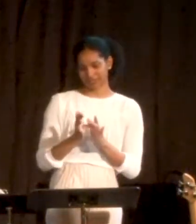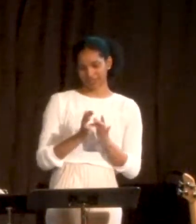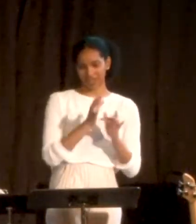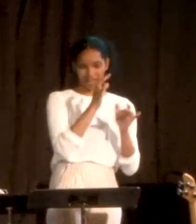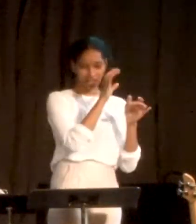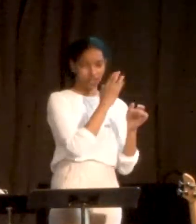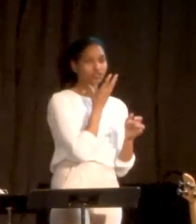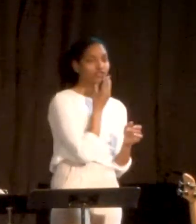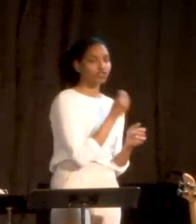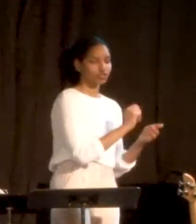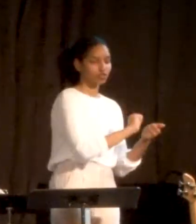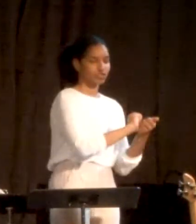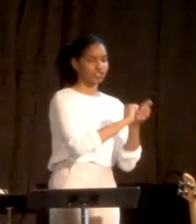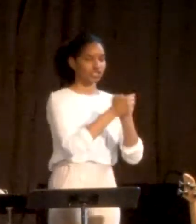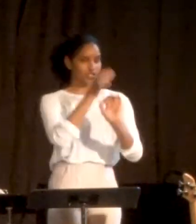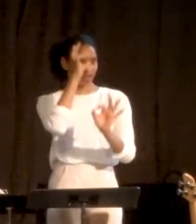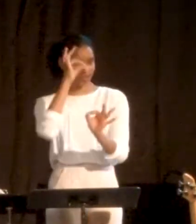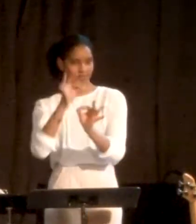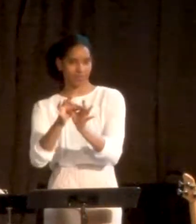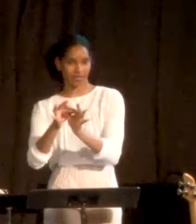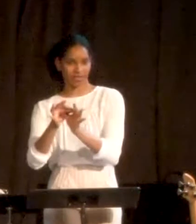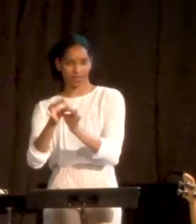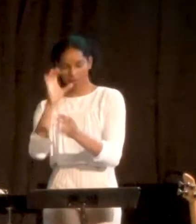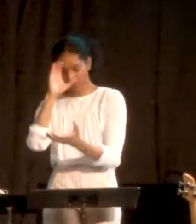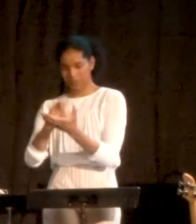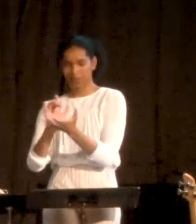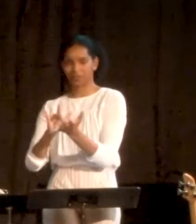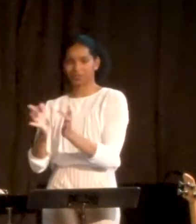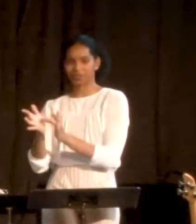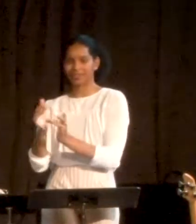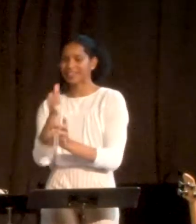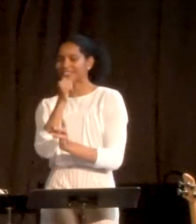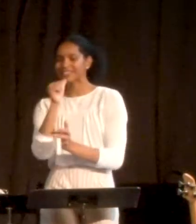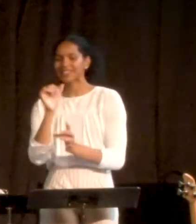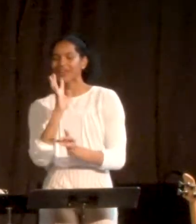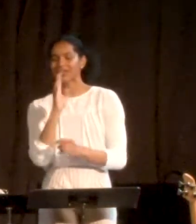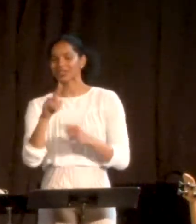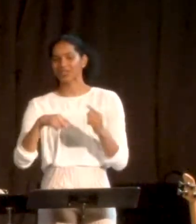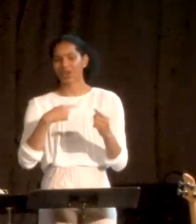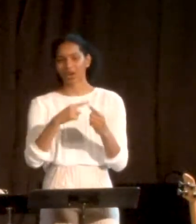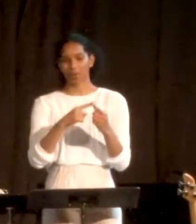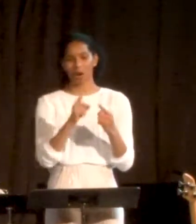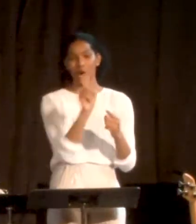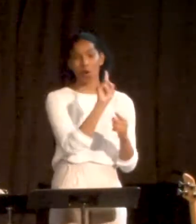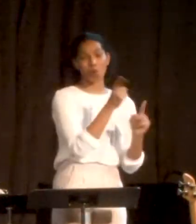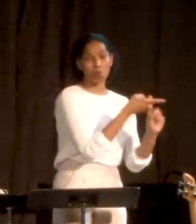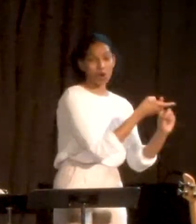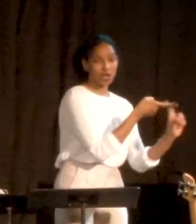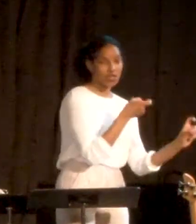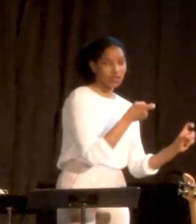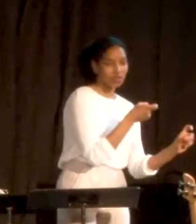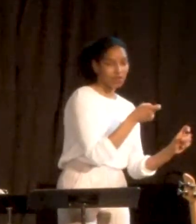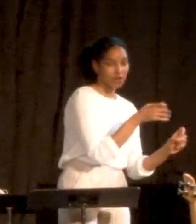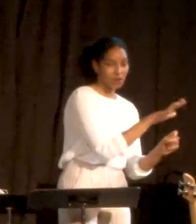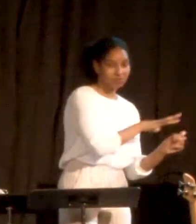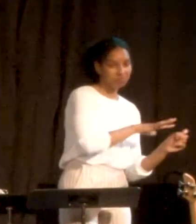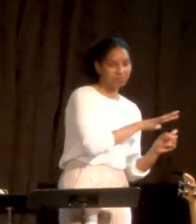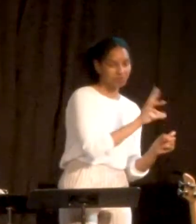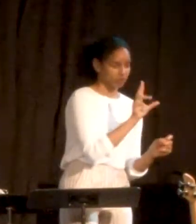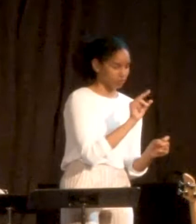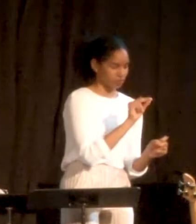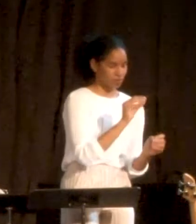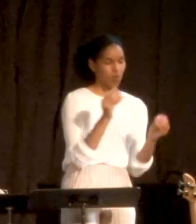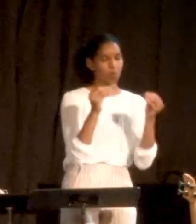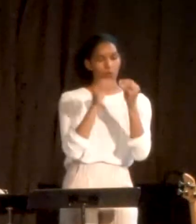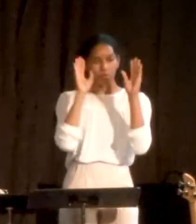So, this is not an ethnic distinction. It is a linguistic